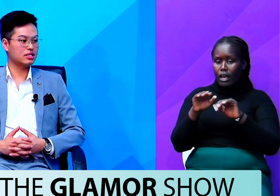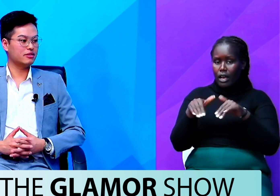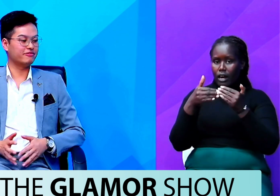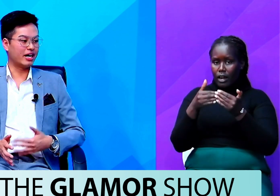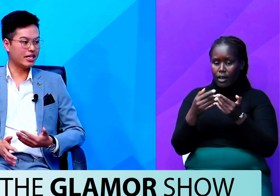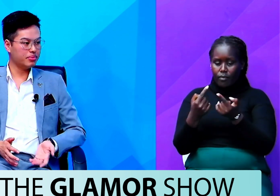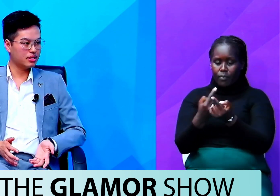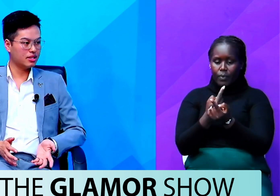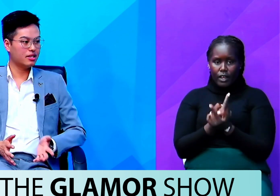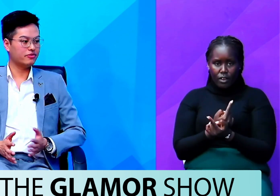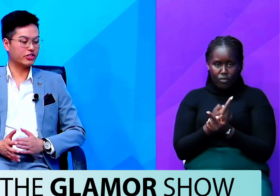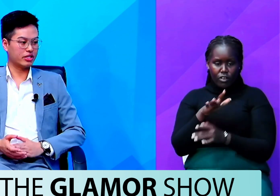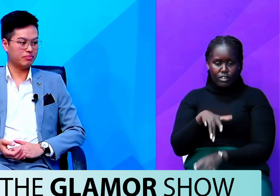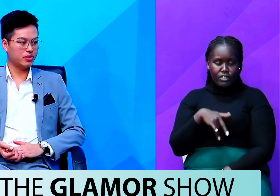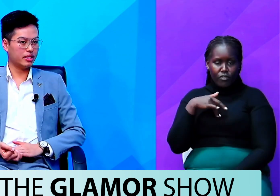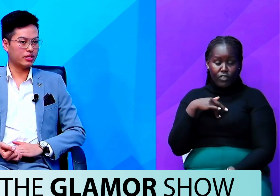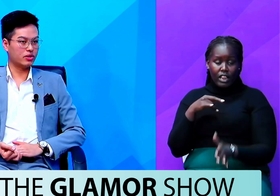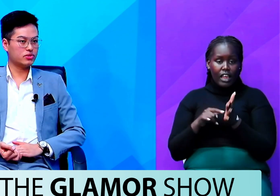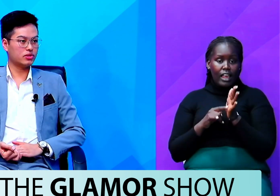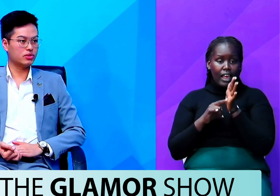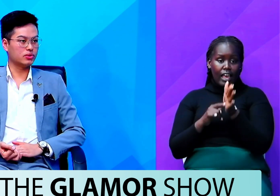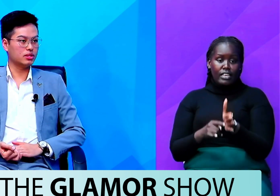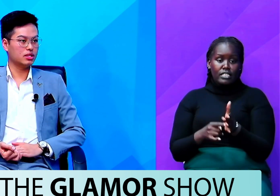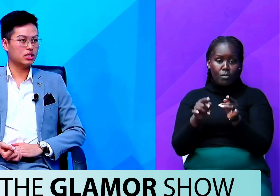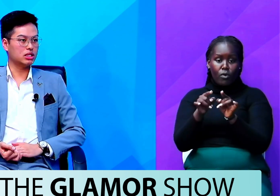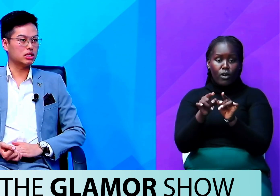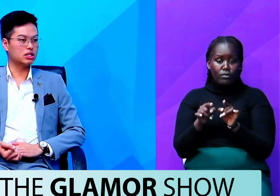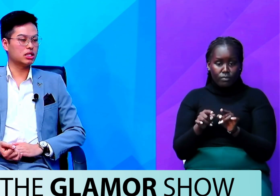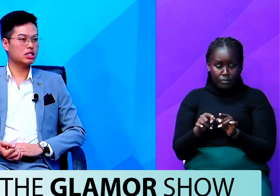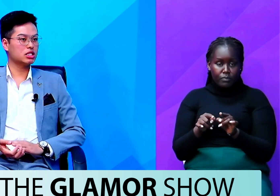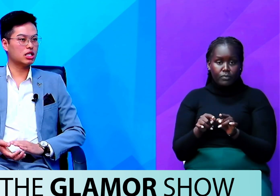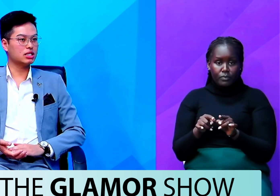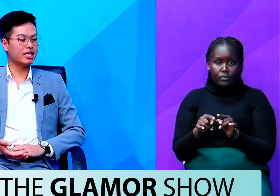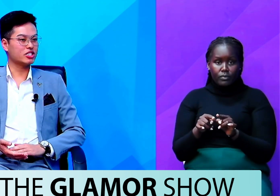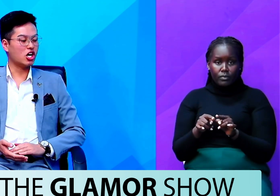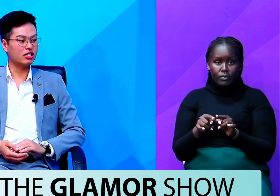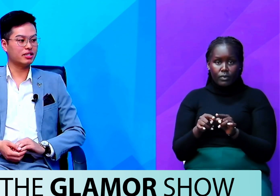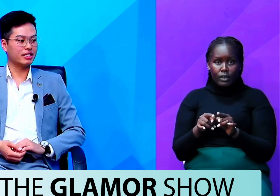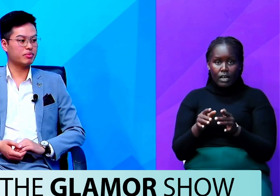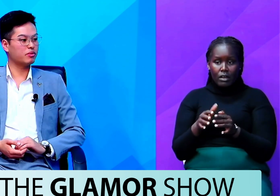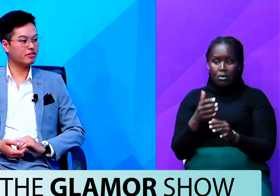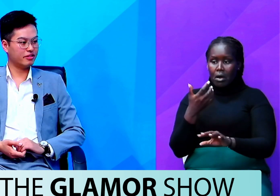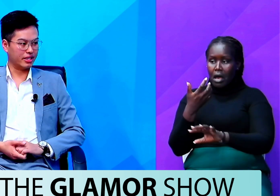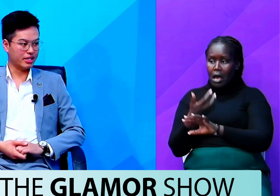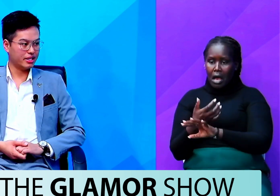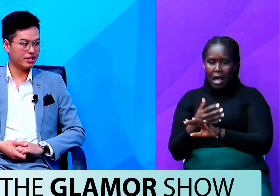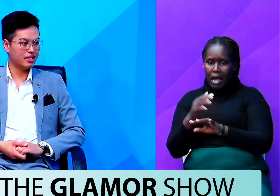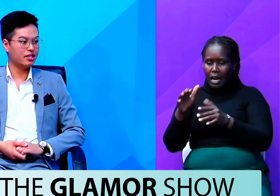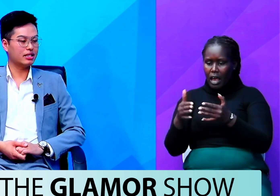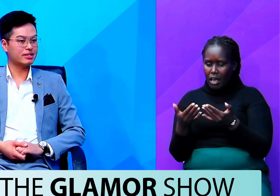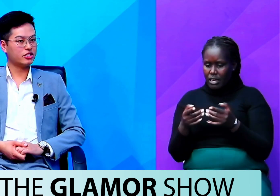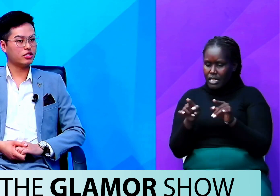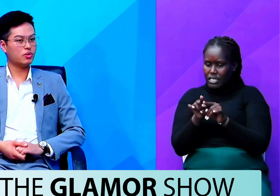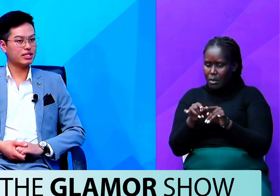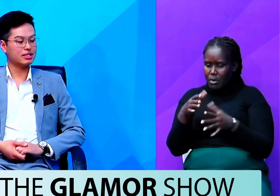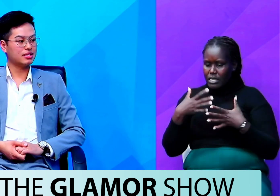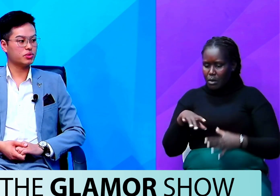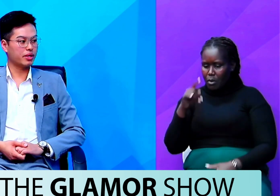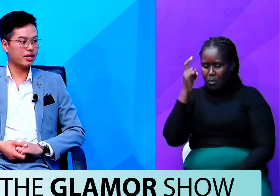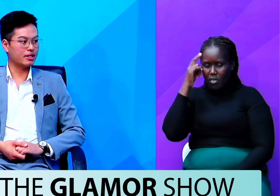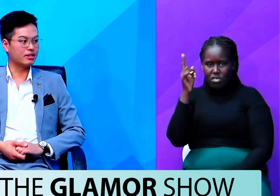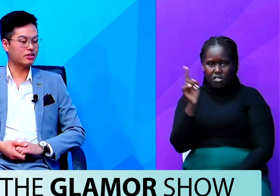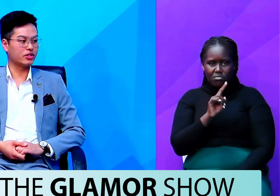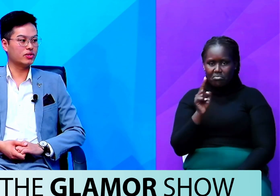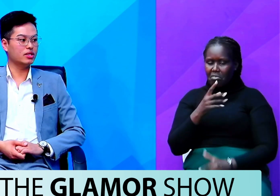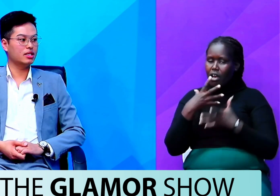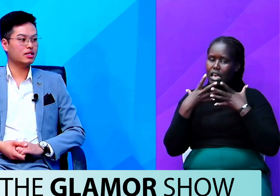different vibe, for example, and also it is not as hard as people think. It's actually quite easy to